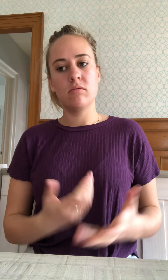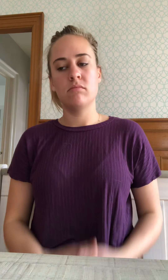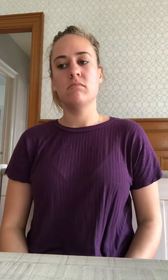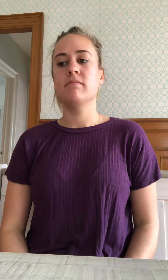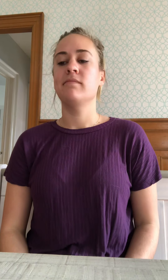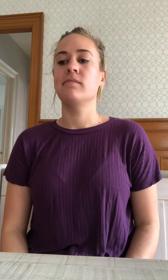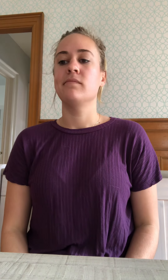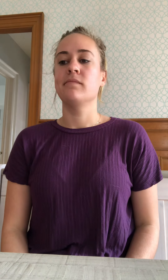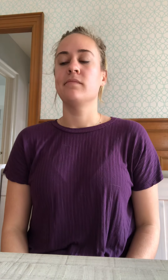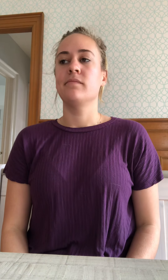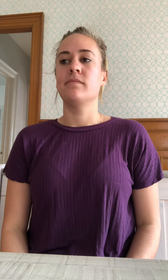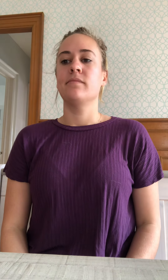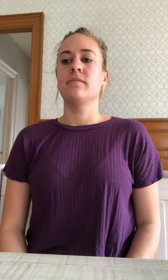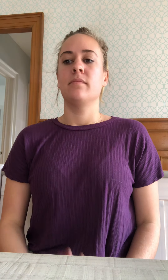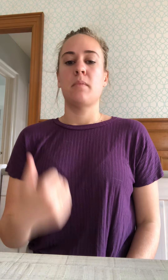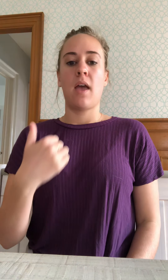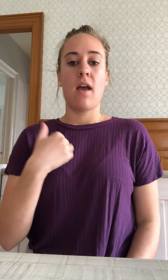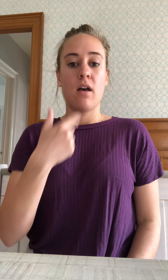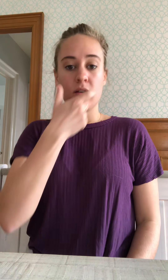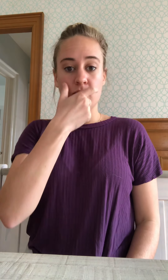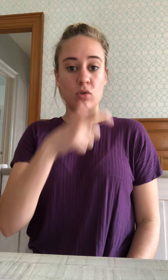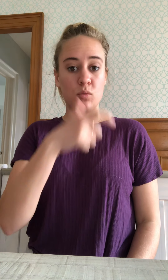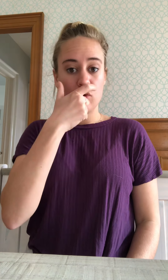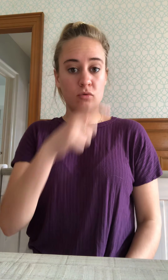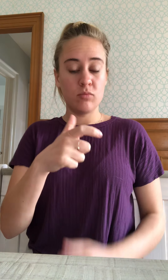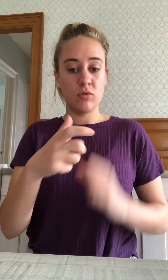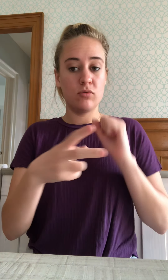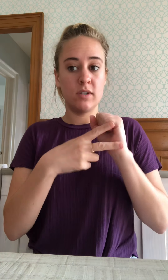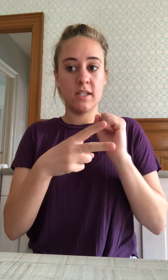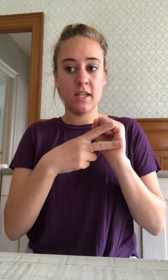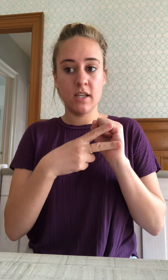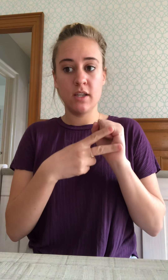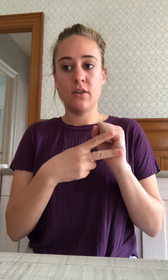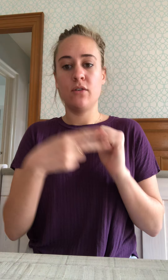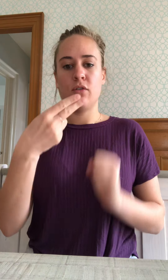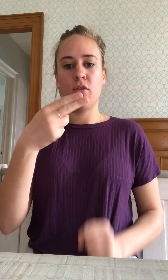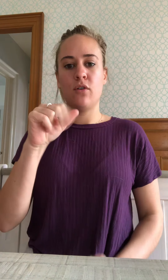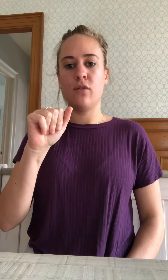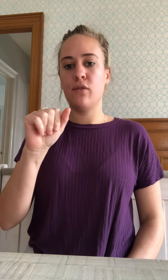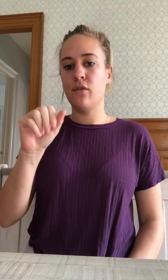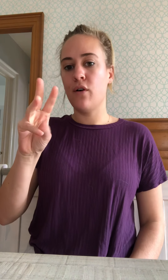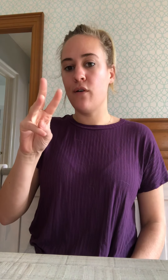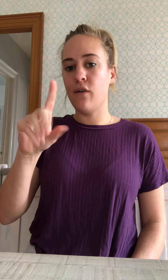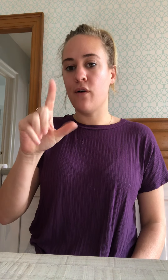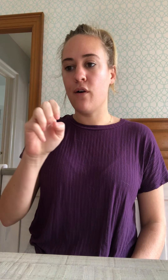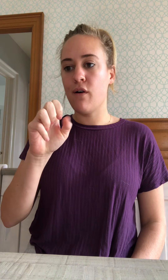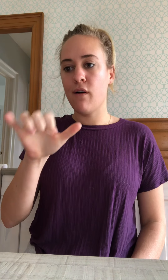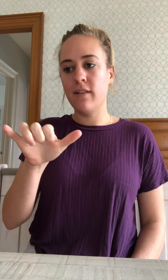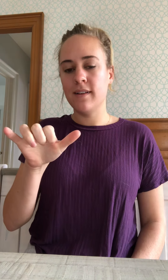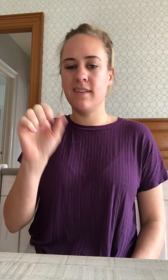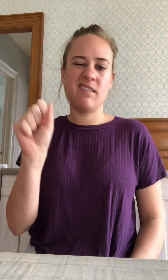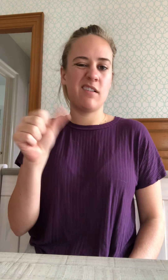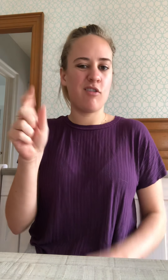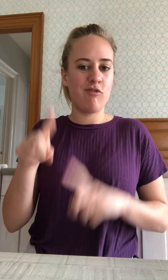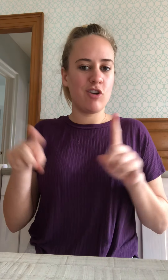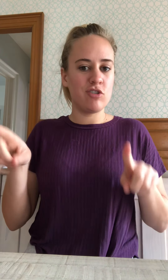We have removable retainers, Hawley type and variations, fixed retainers. Sometimes